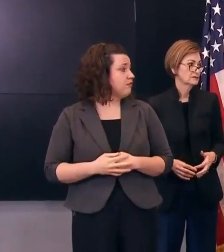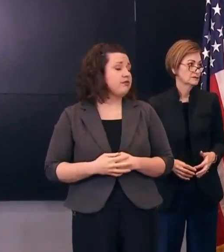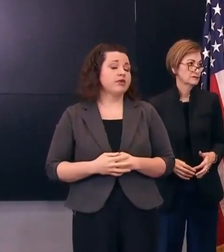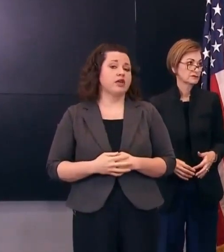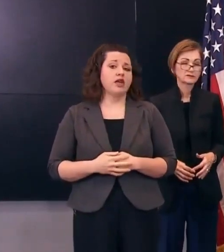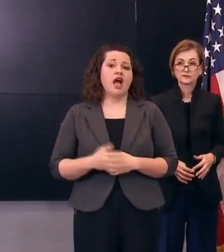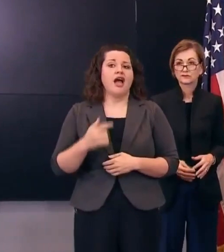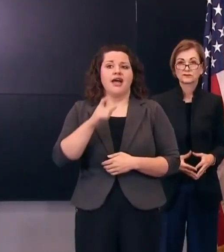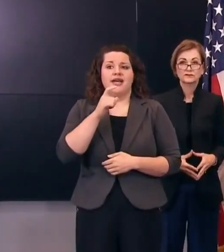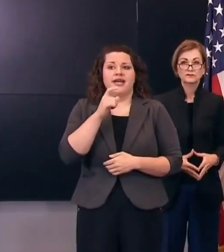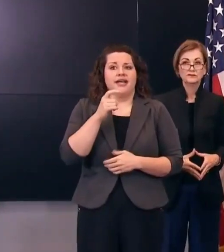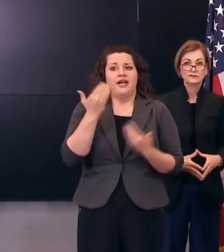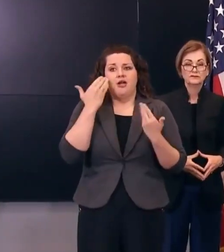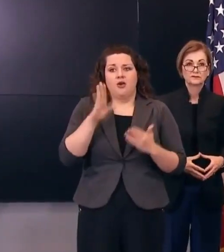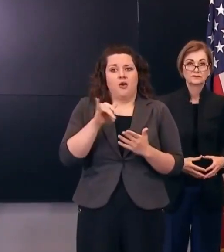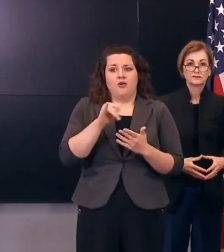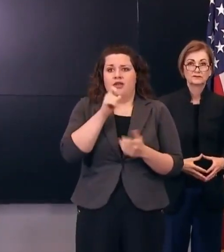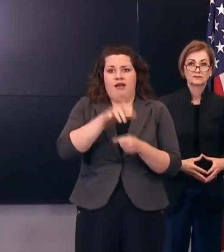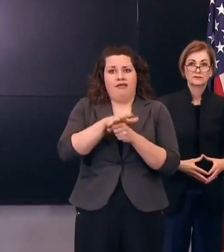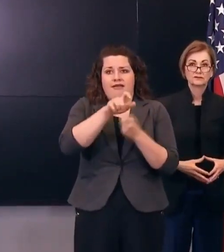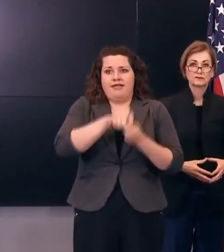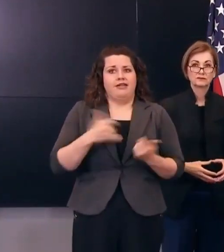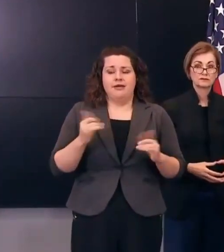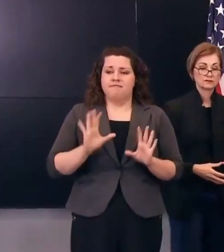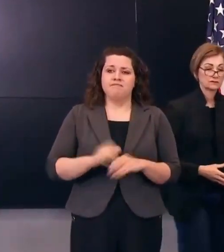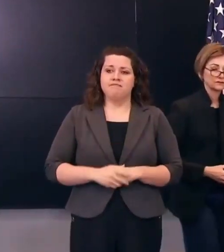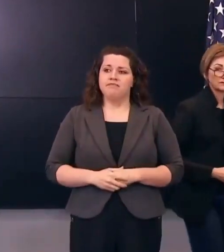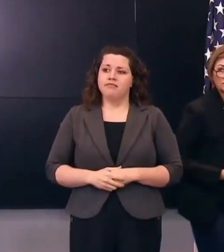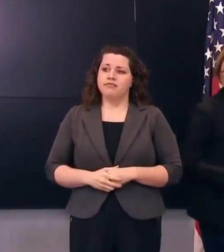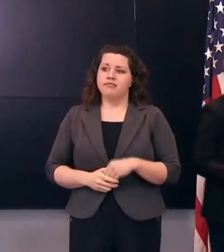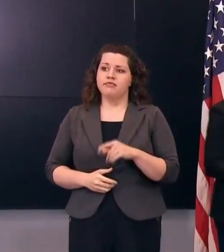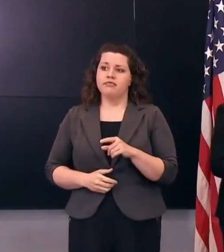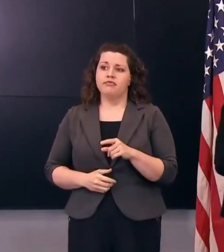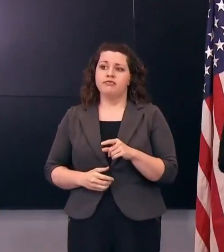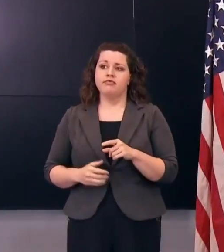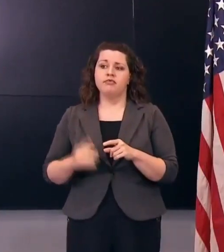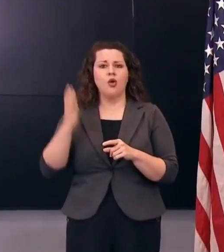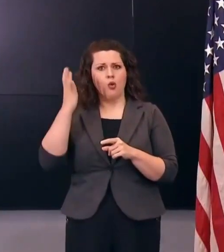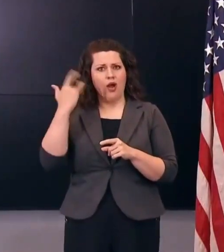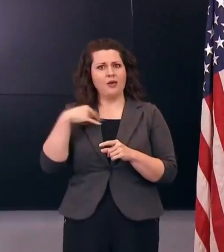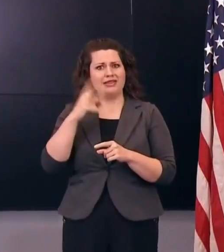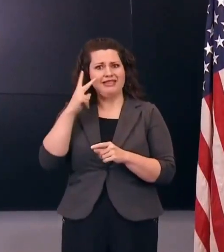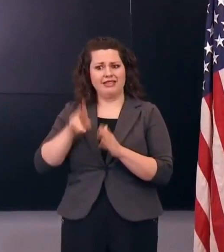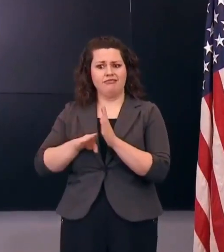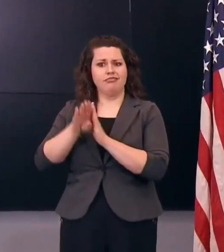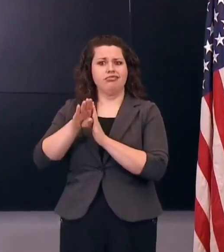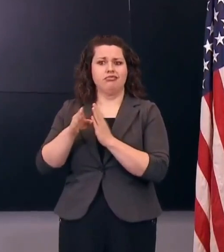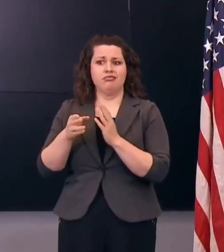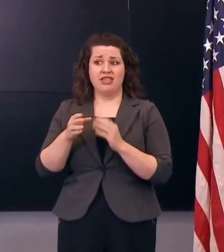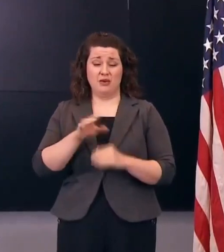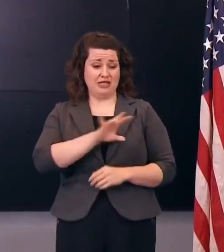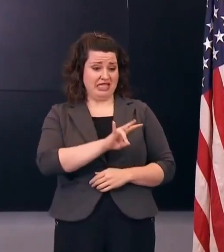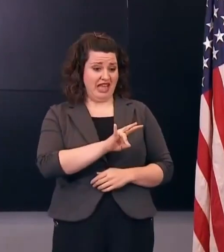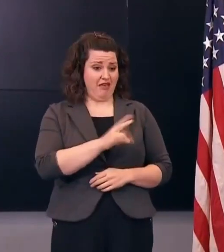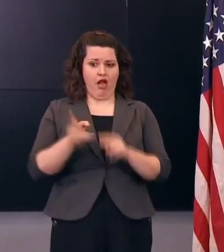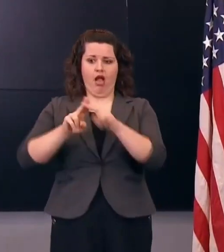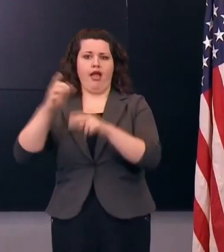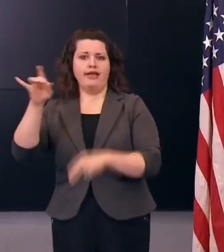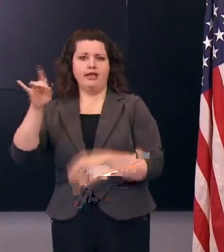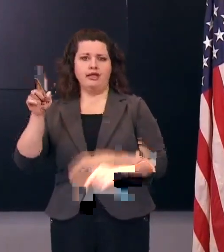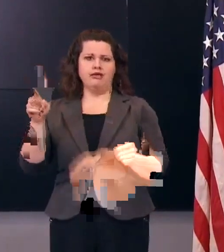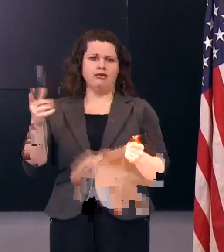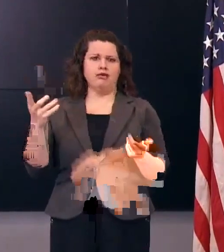Sorry, I don't have that level of detail to share at this time. Is there a reason why we've seen such a jump? I mean, from 7 to 18, it seems